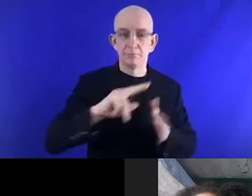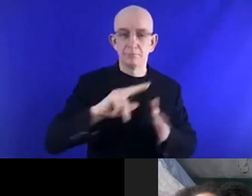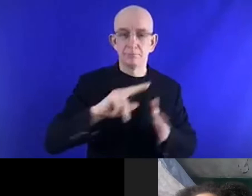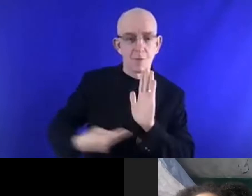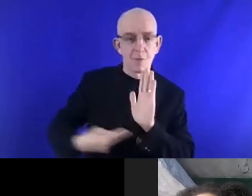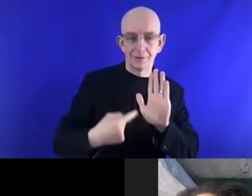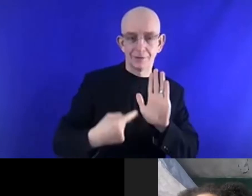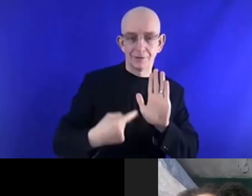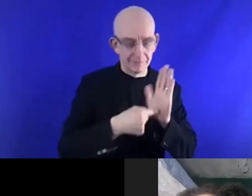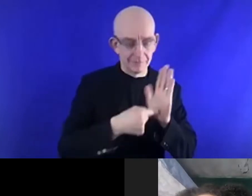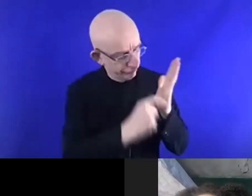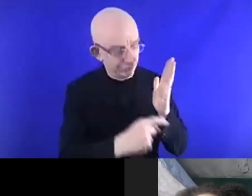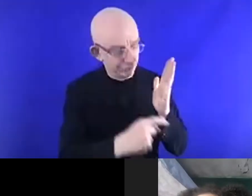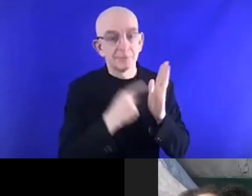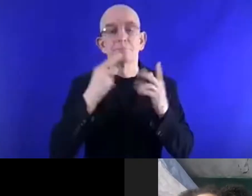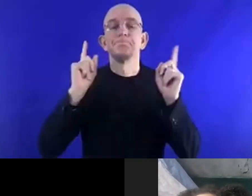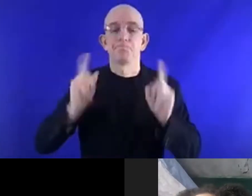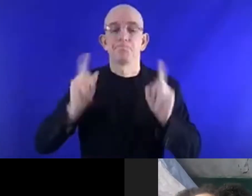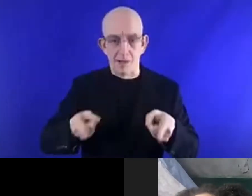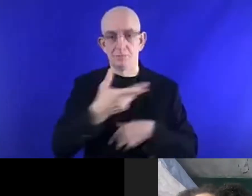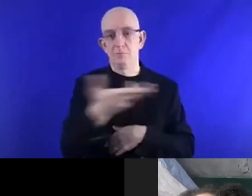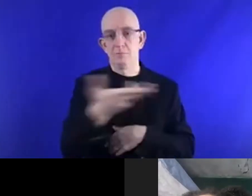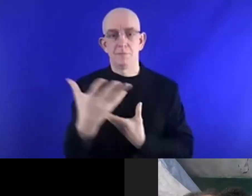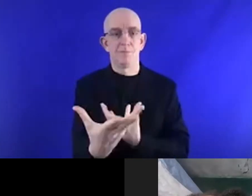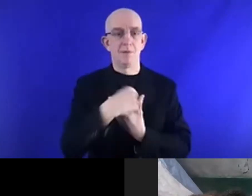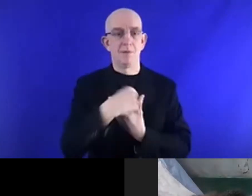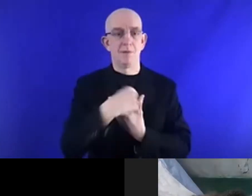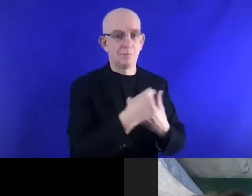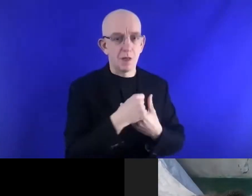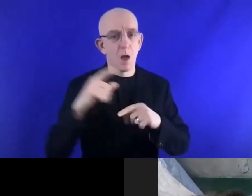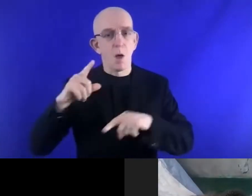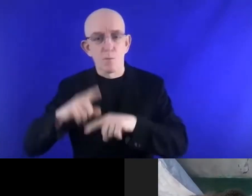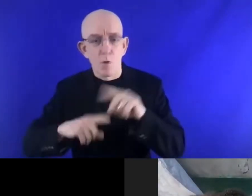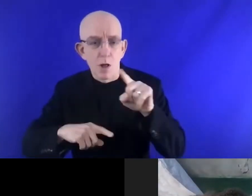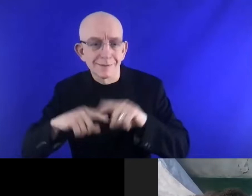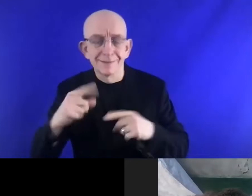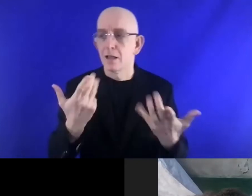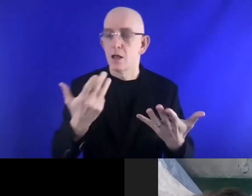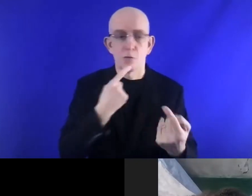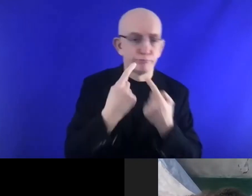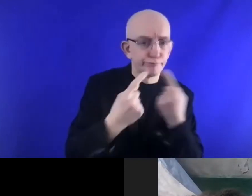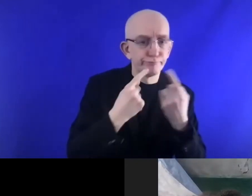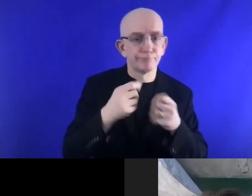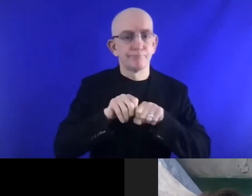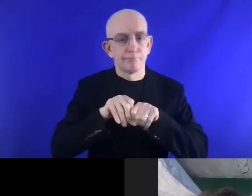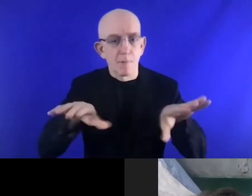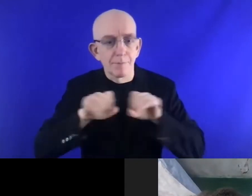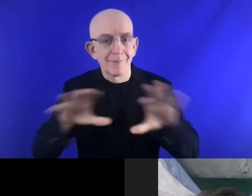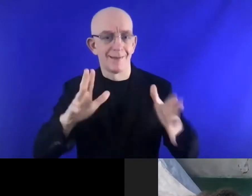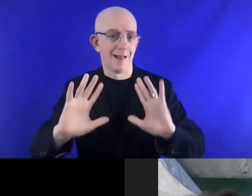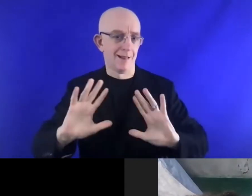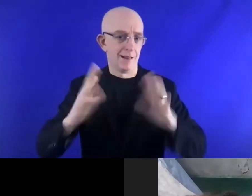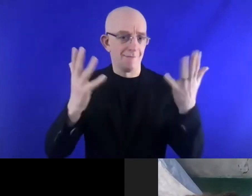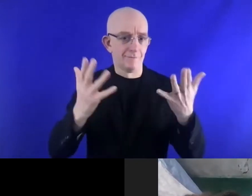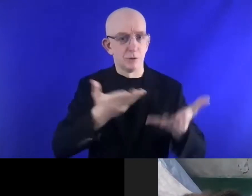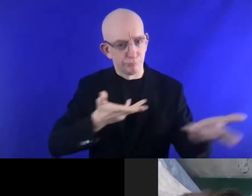life should be enjoyed on an equal basis and not leaving anyone behind. Especially